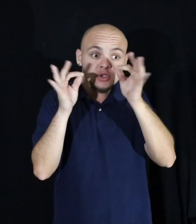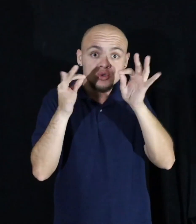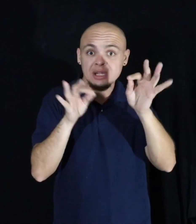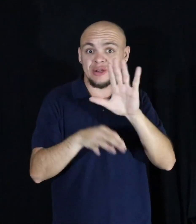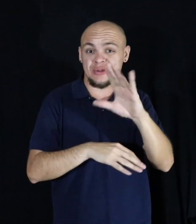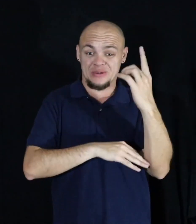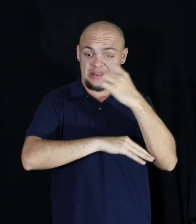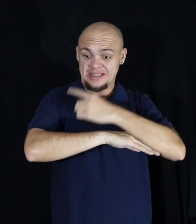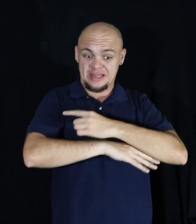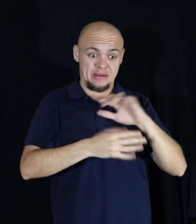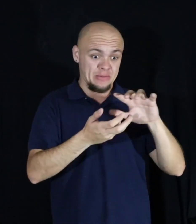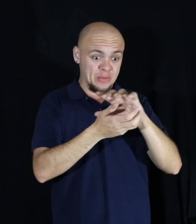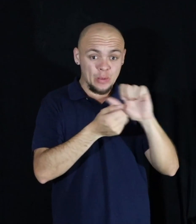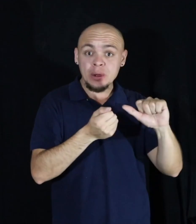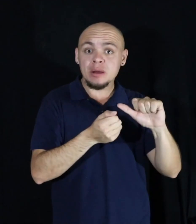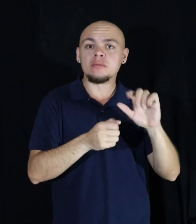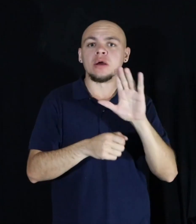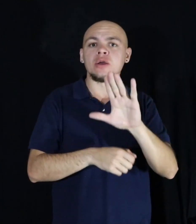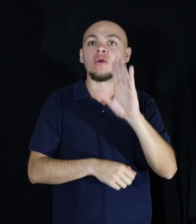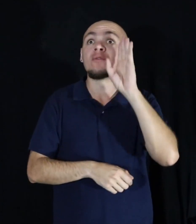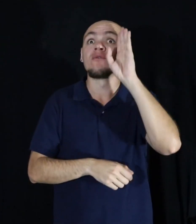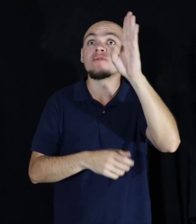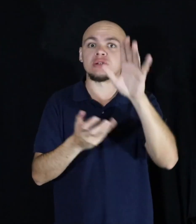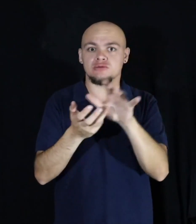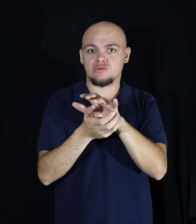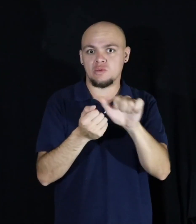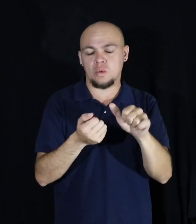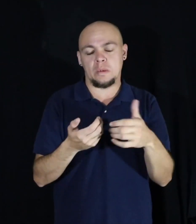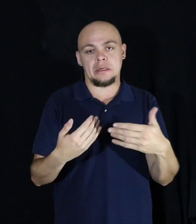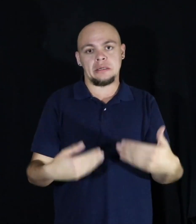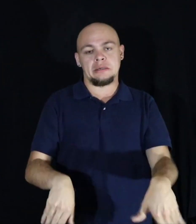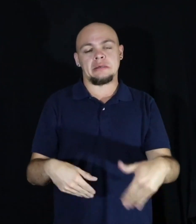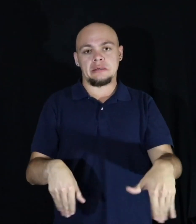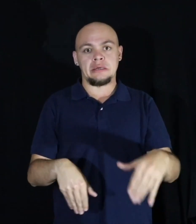day, but it could potentially ruin your future if you let it get to you.